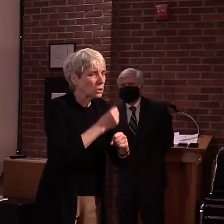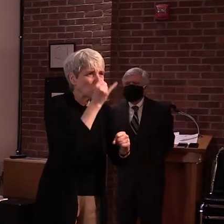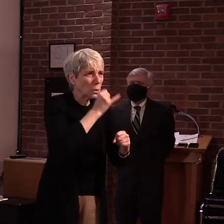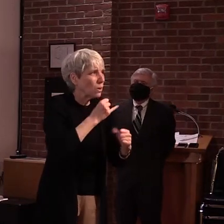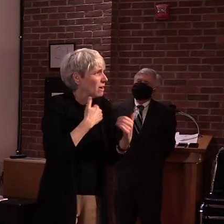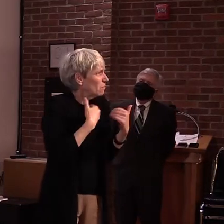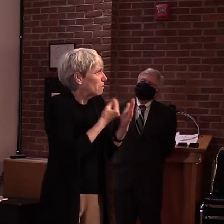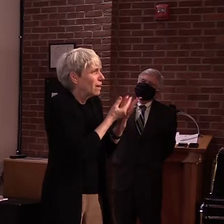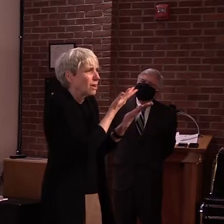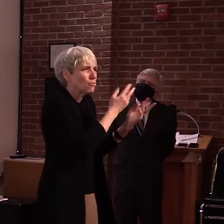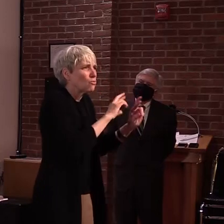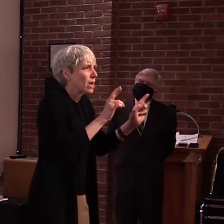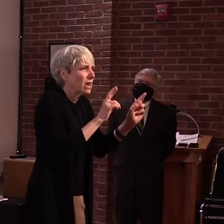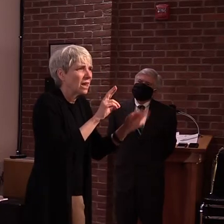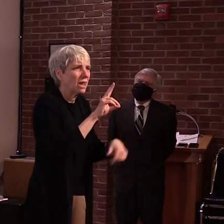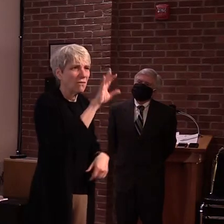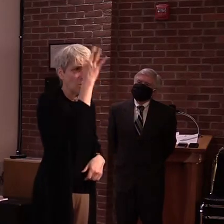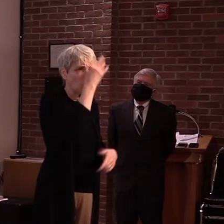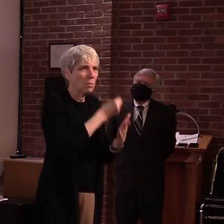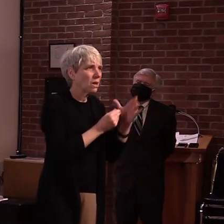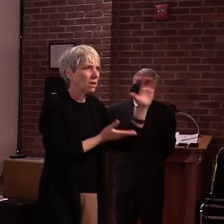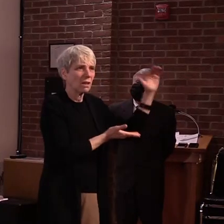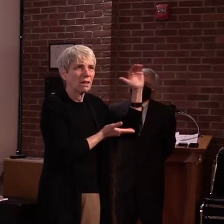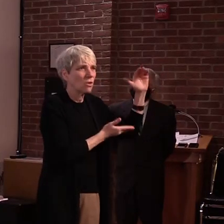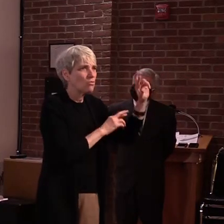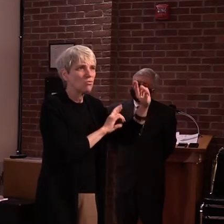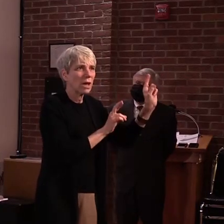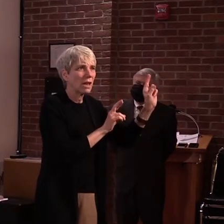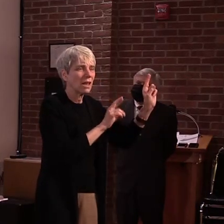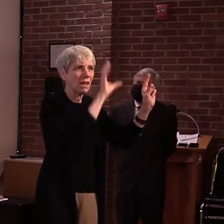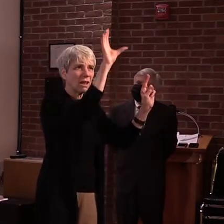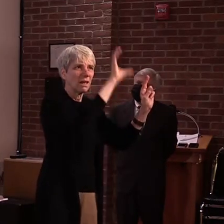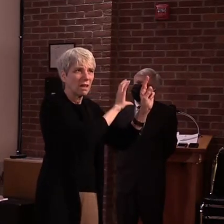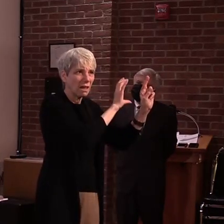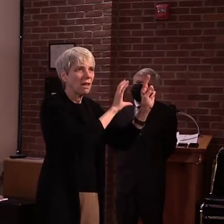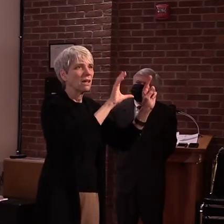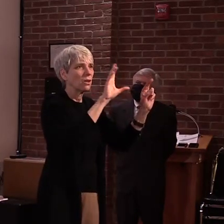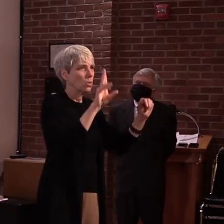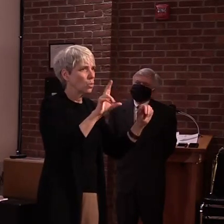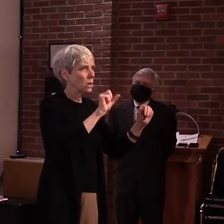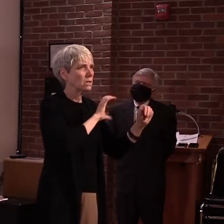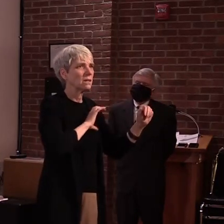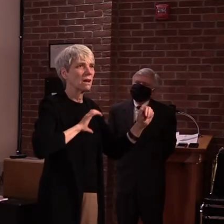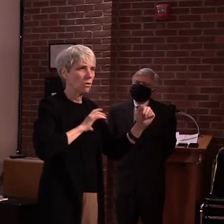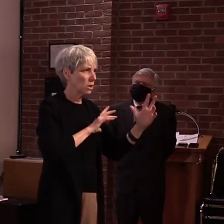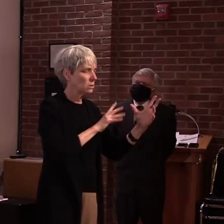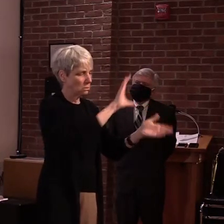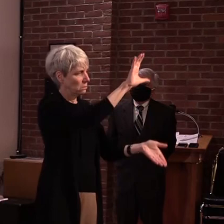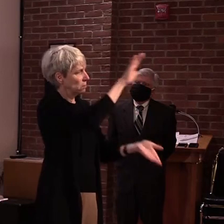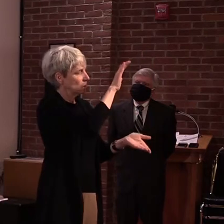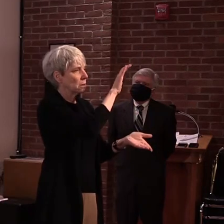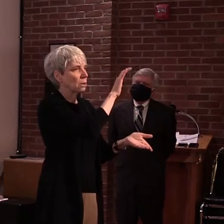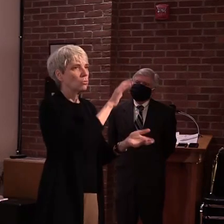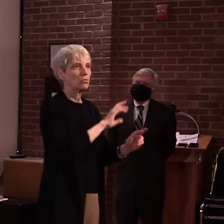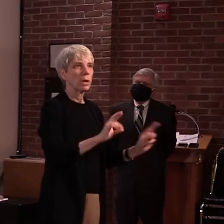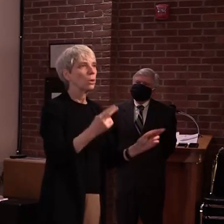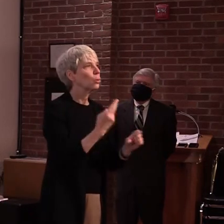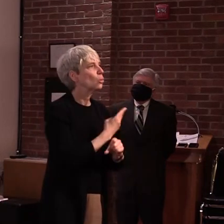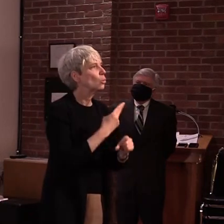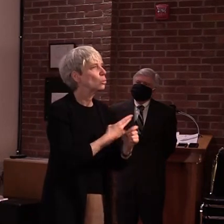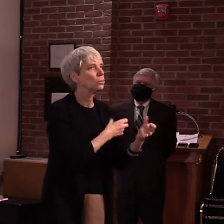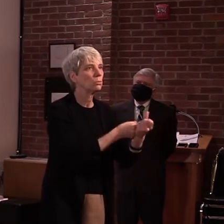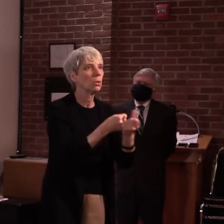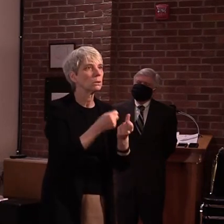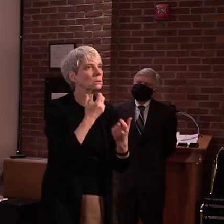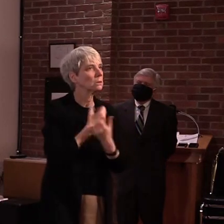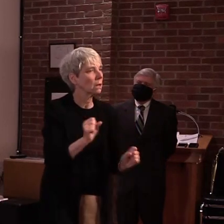money. We have the CARES money that was forwarded to us by Congress for just this purpose. And I'm just asking us to